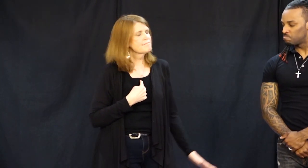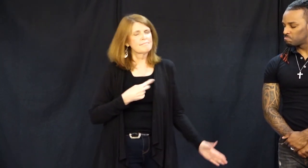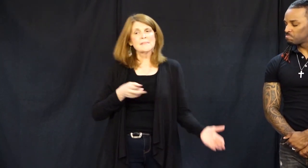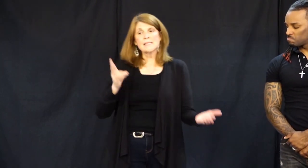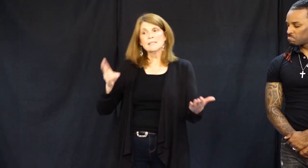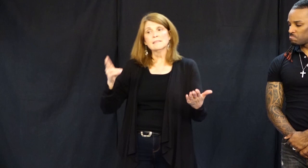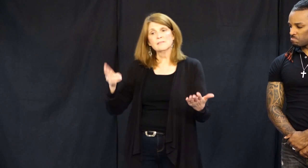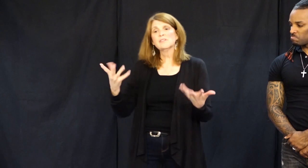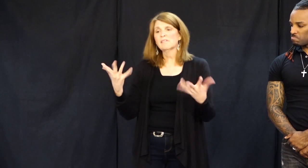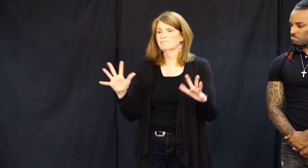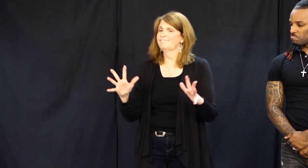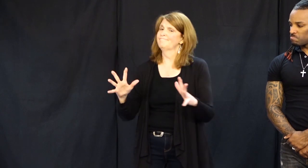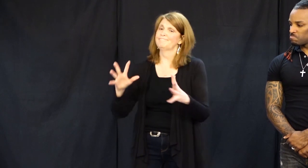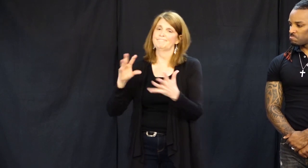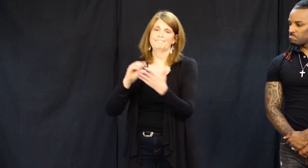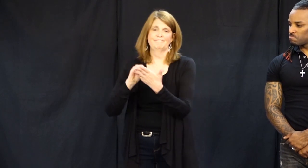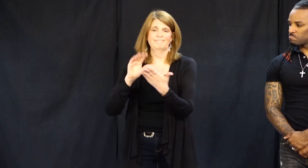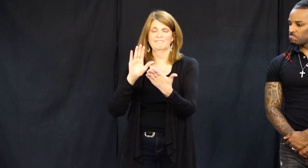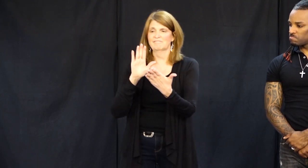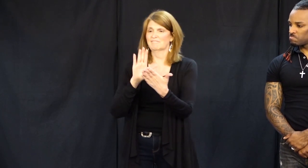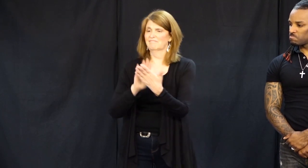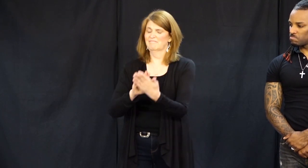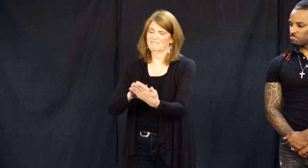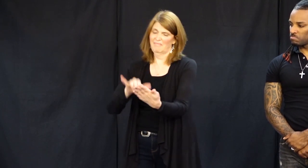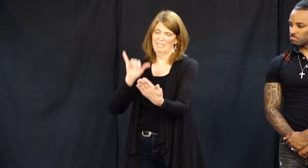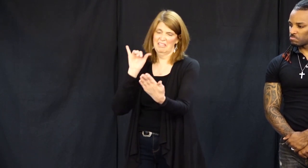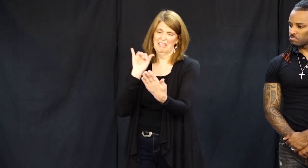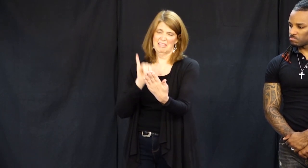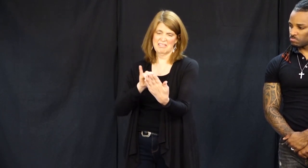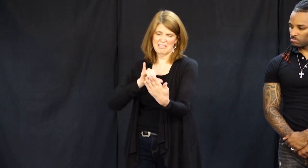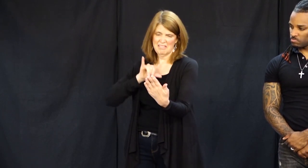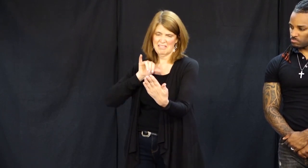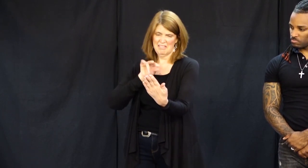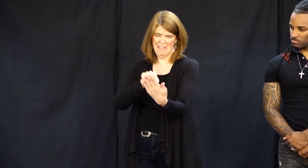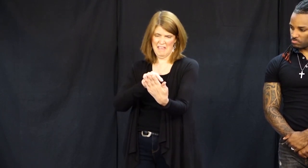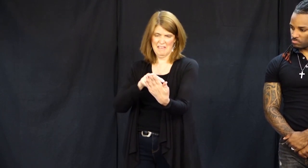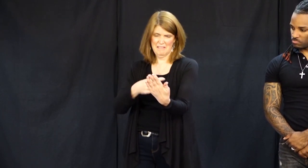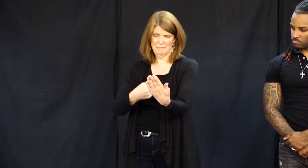History has its eyes on me.